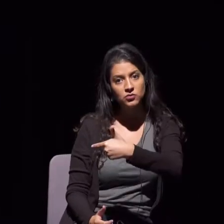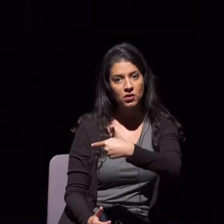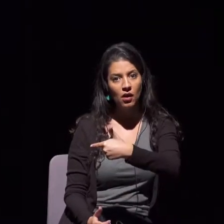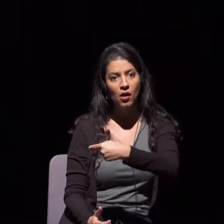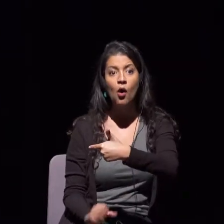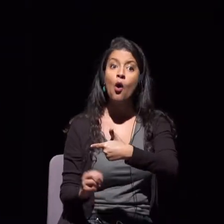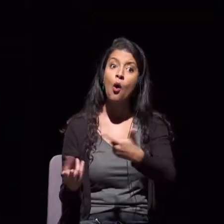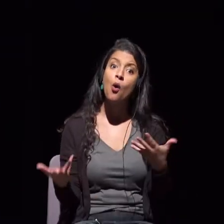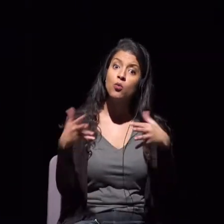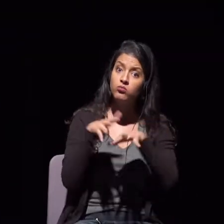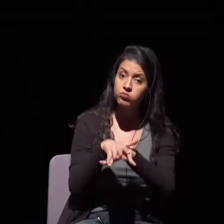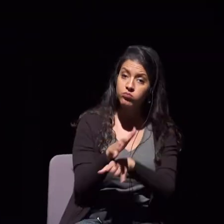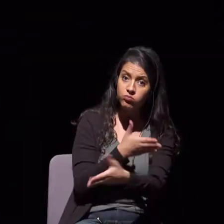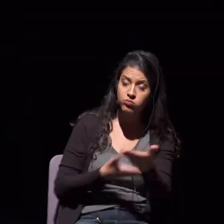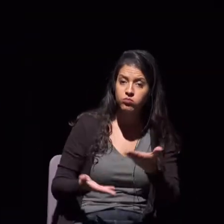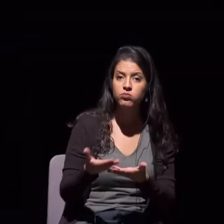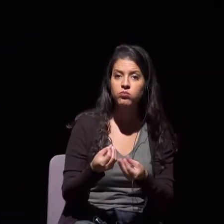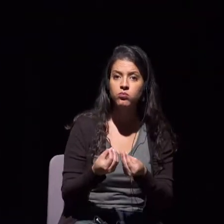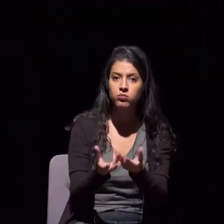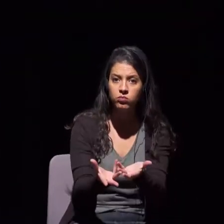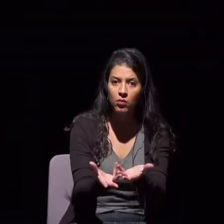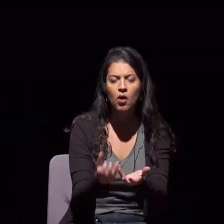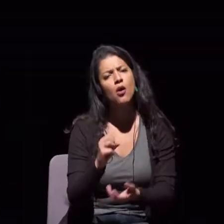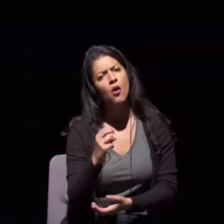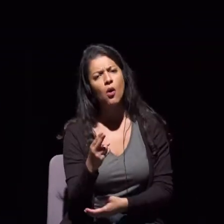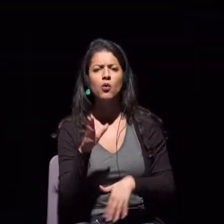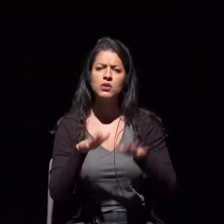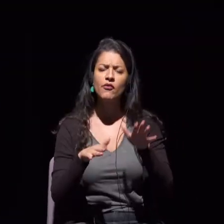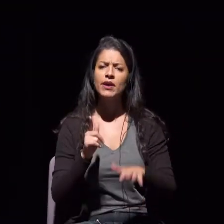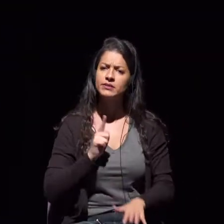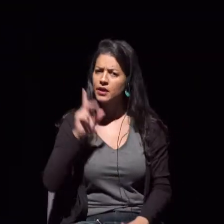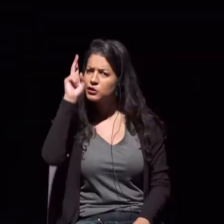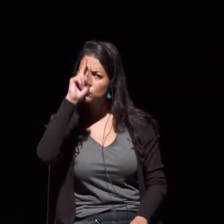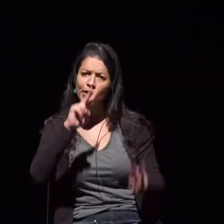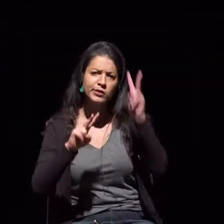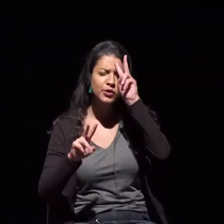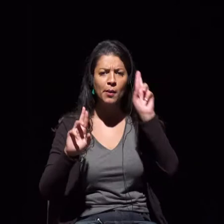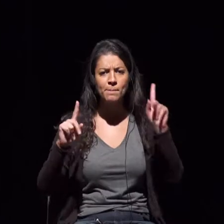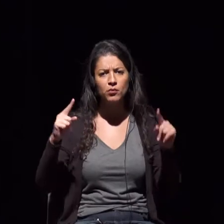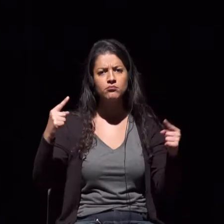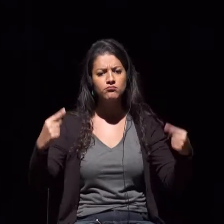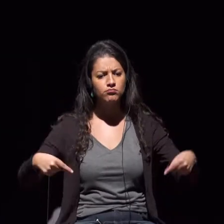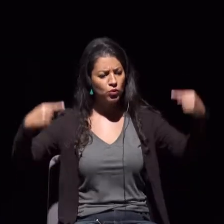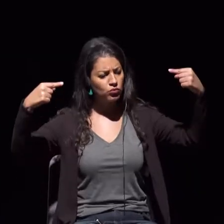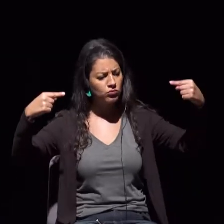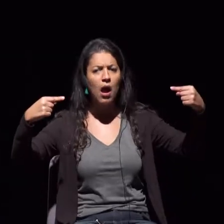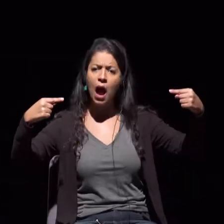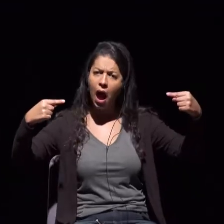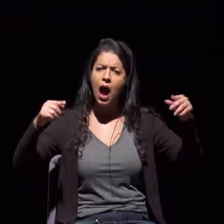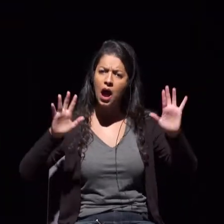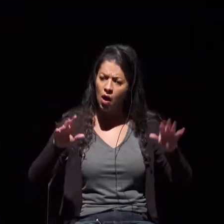this contestation between the different histories, since the space itself seems to be so